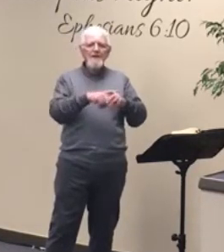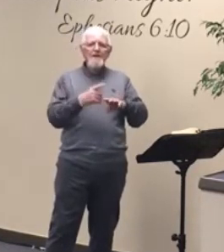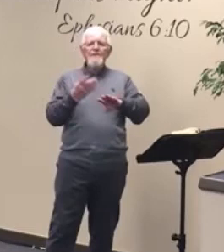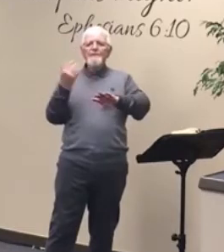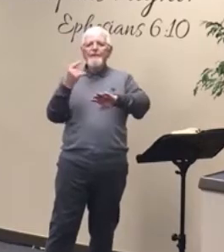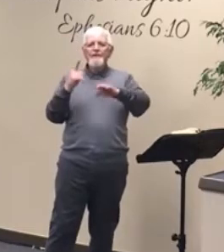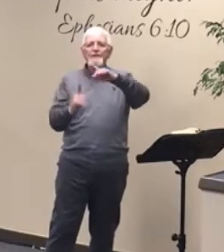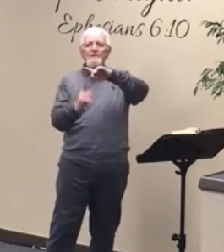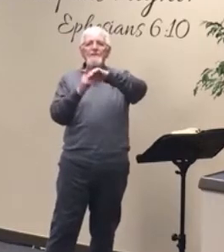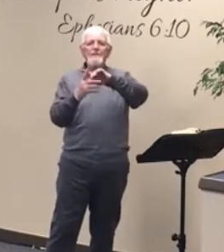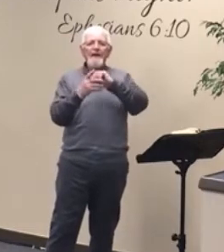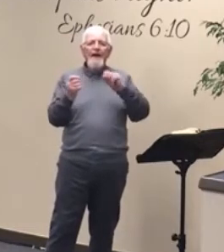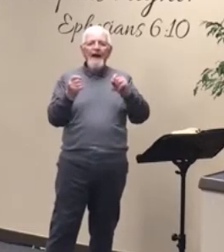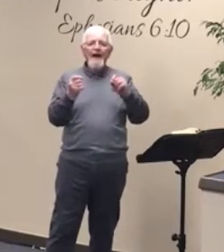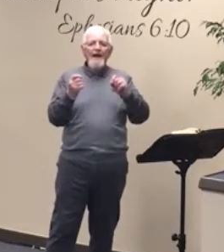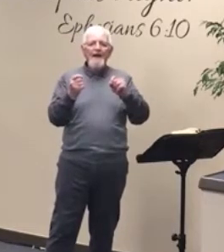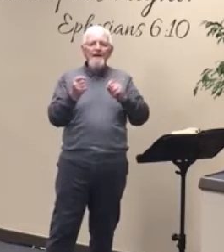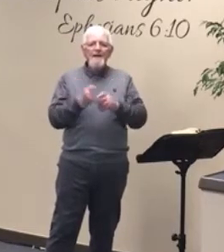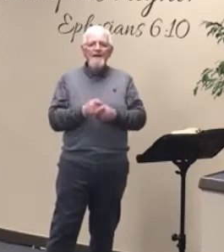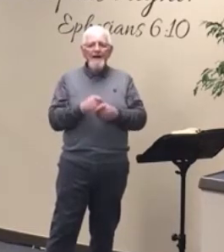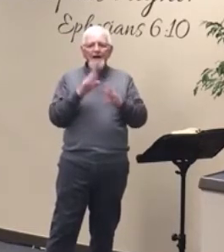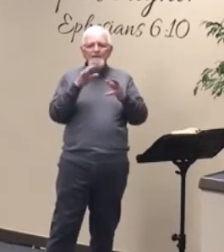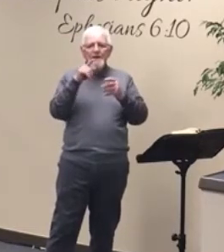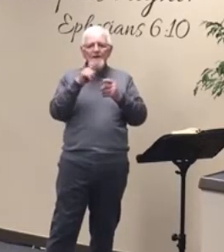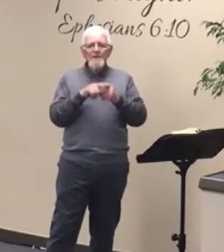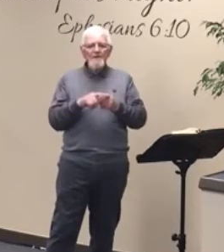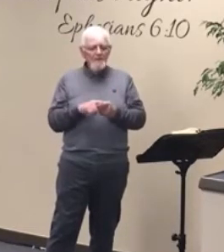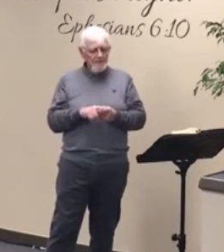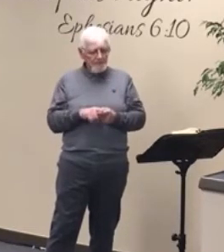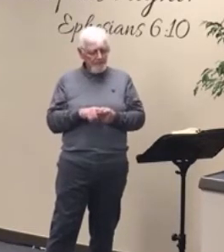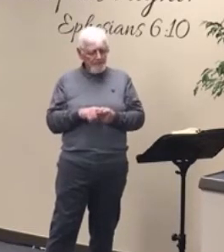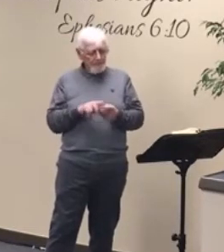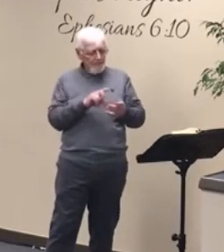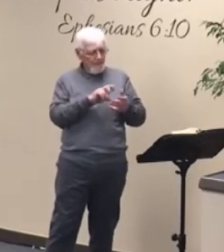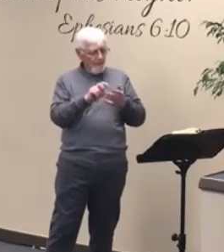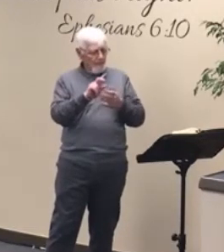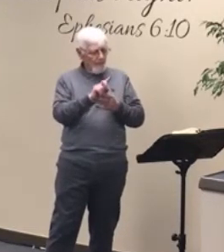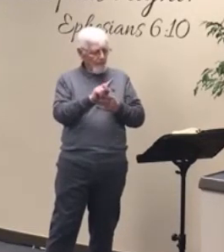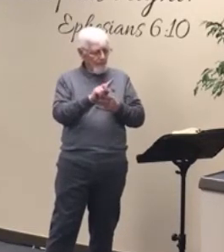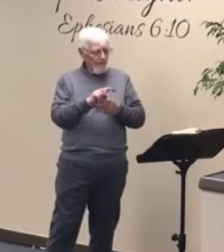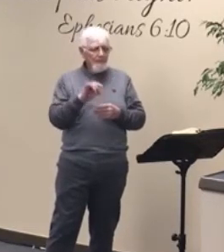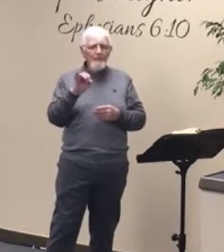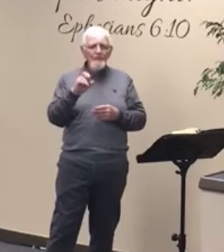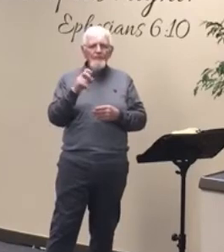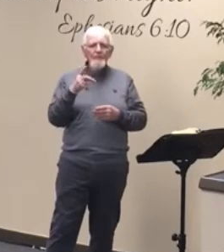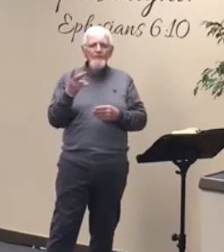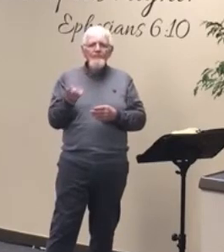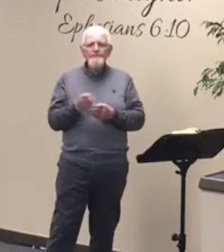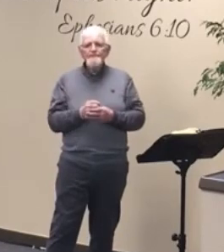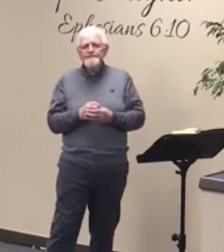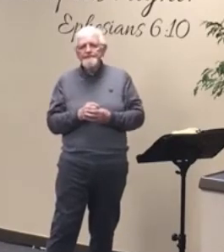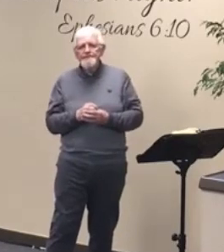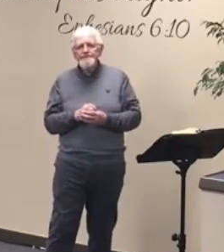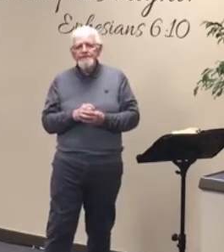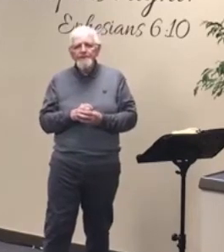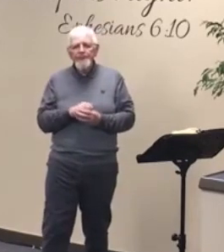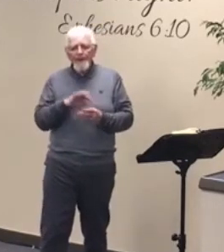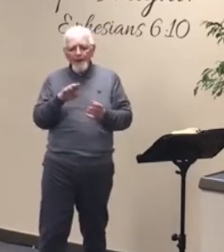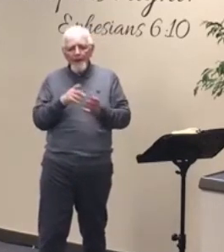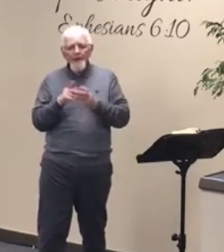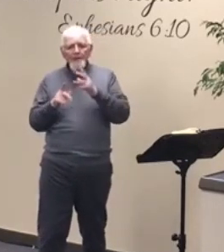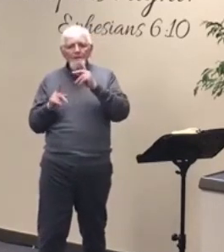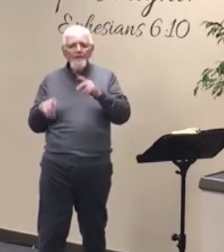and I accepted you the day that you repented. Verse 1, Joseph could not refrain himself. Before all them that stood by him, he